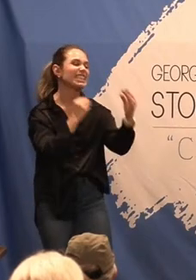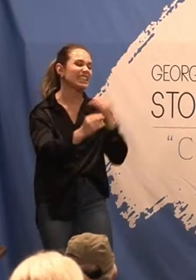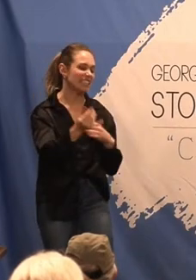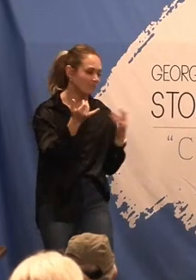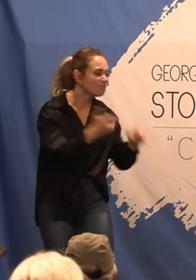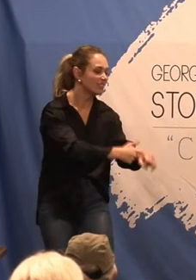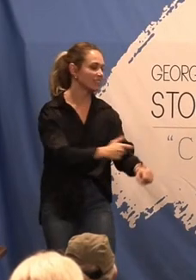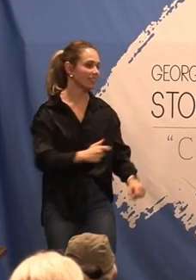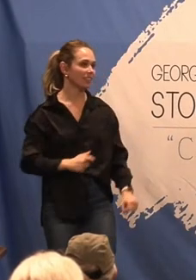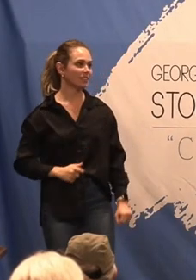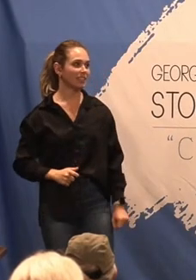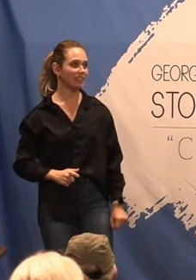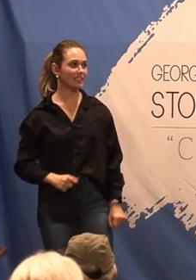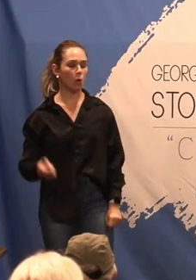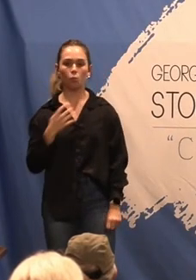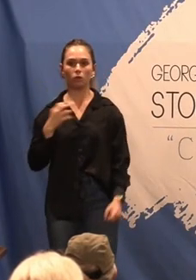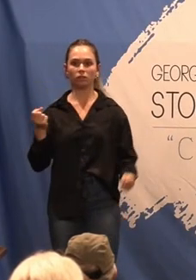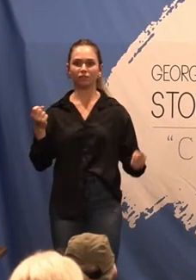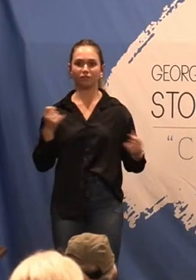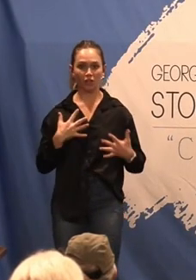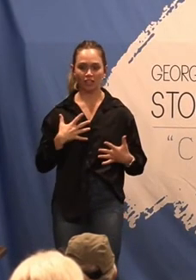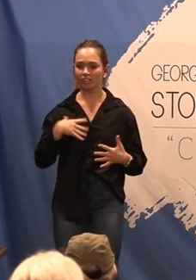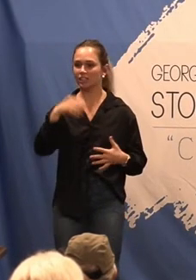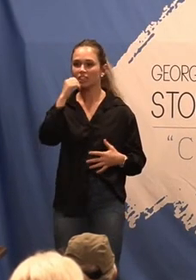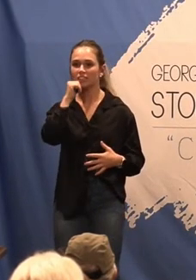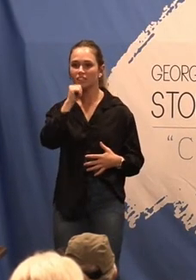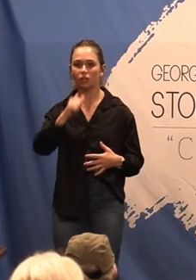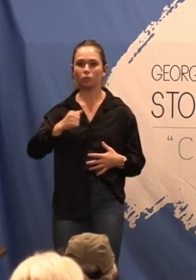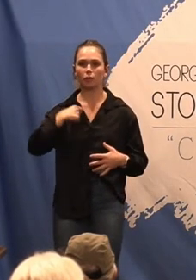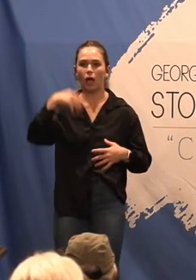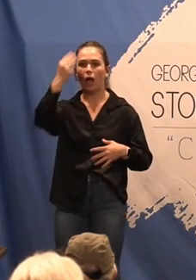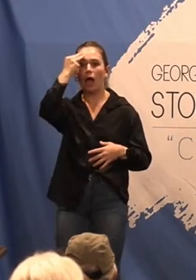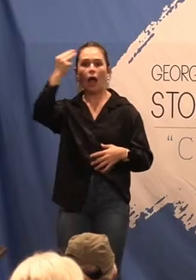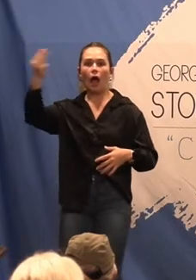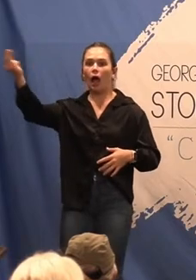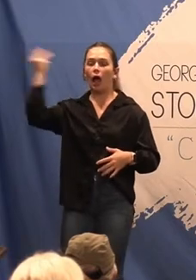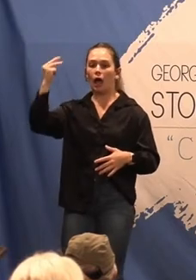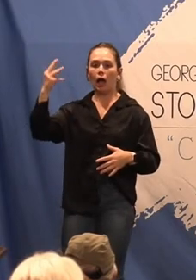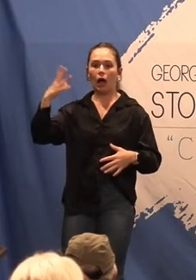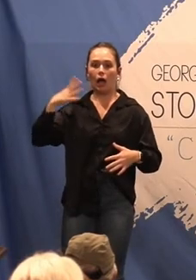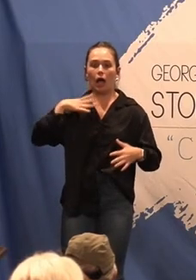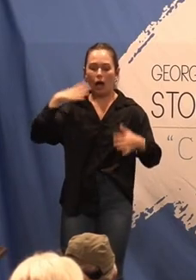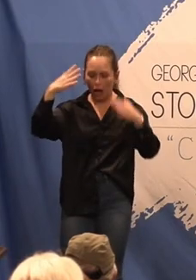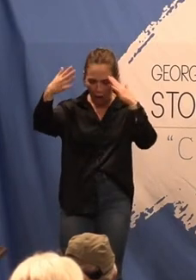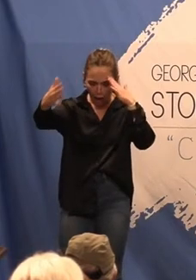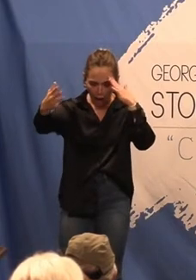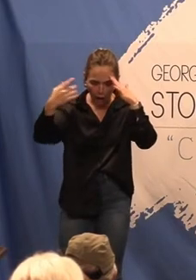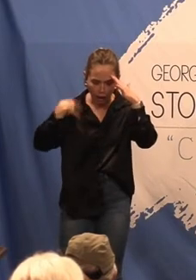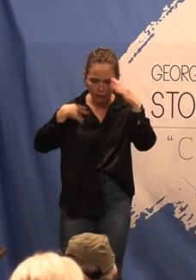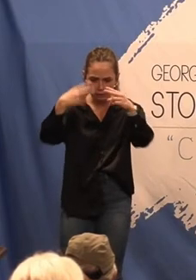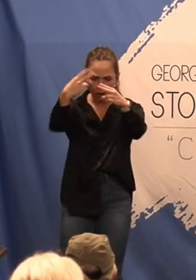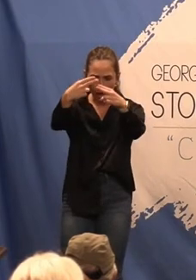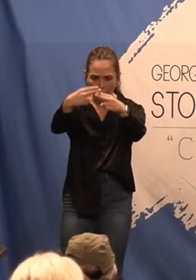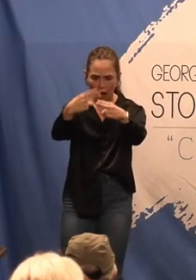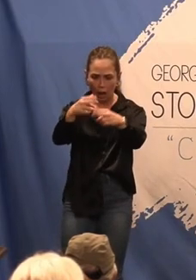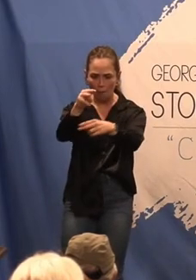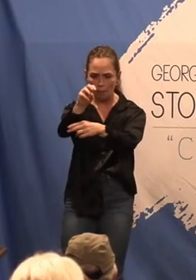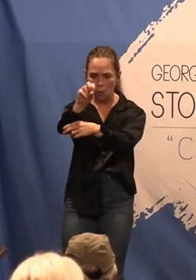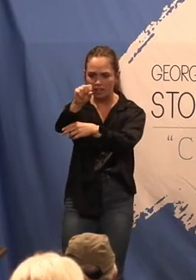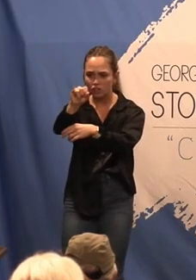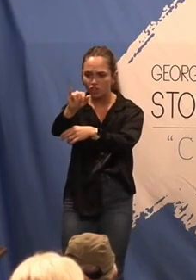spot. What a fright. The little girl lost her memory. She said, Stregonona,